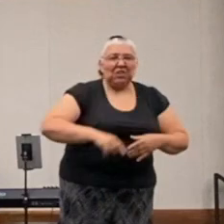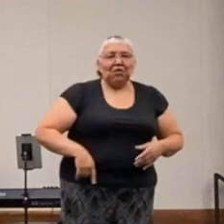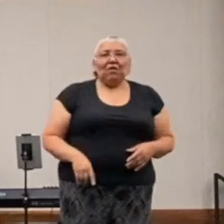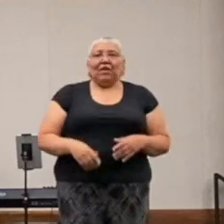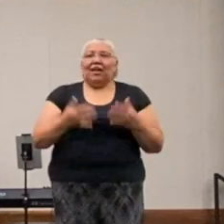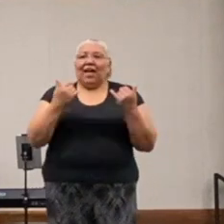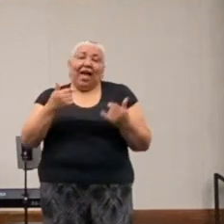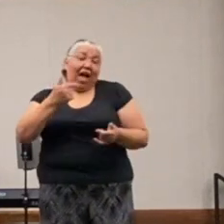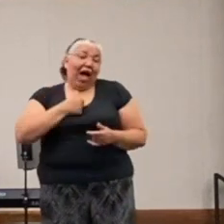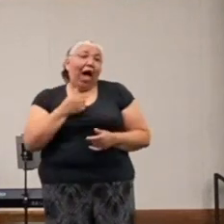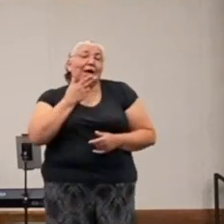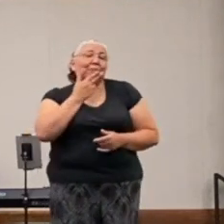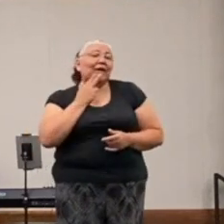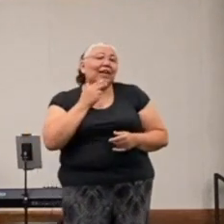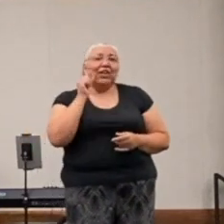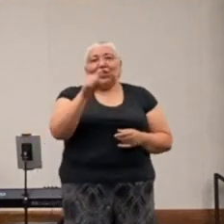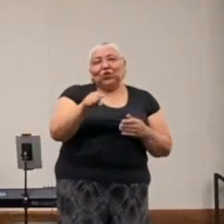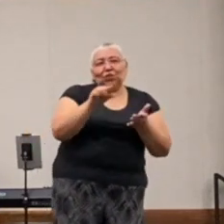I'm honey, you're glue.